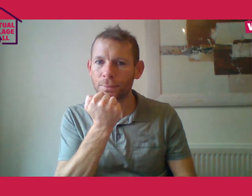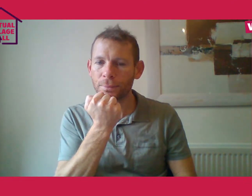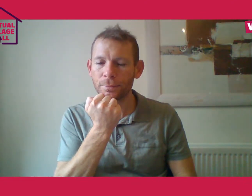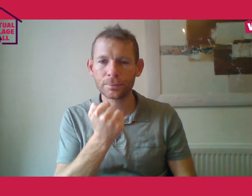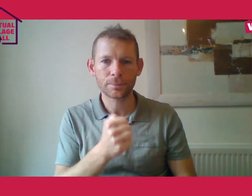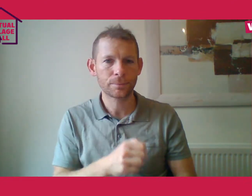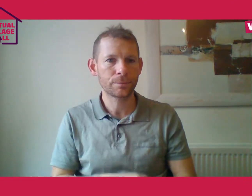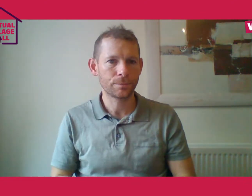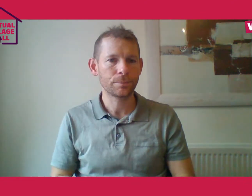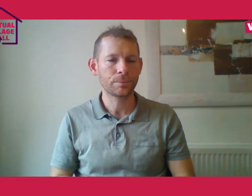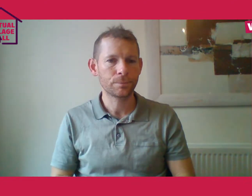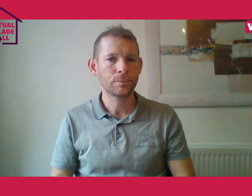Numbers.